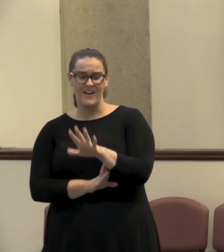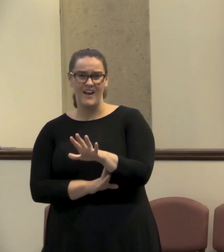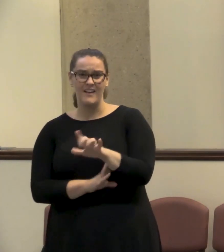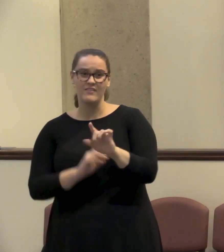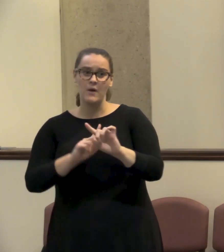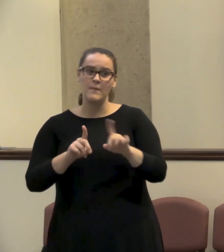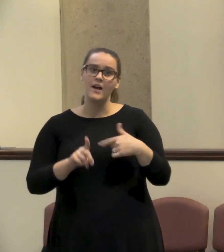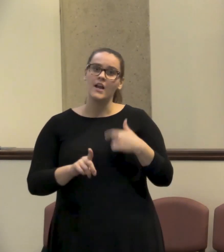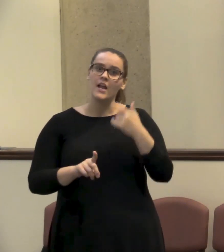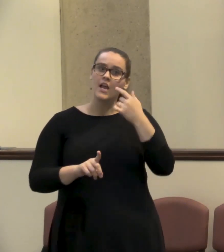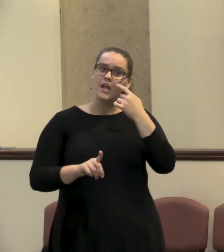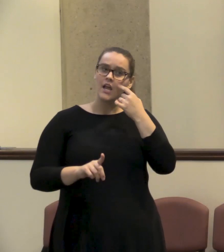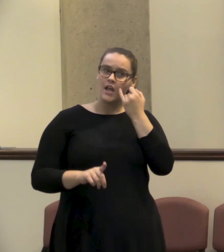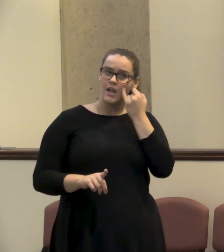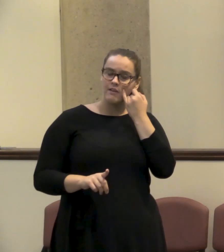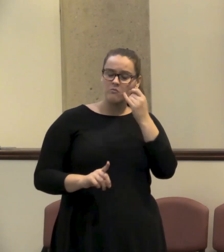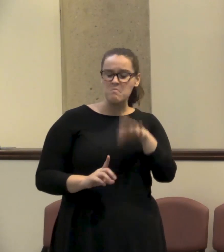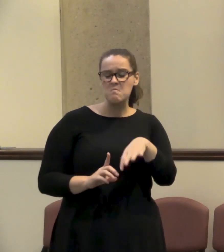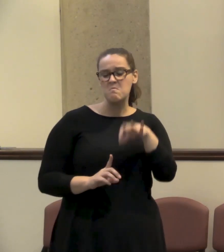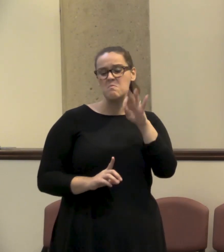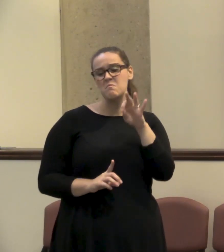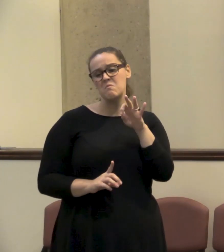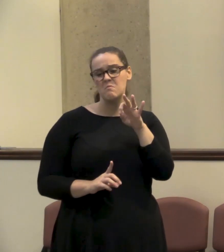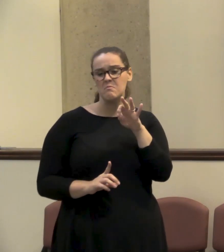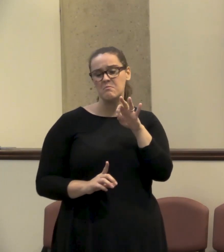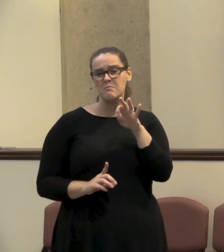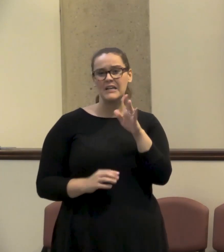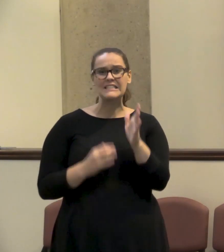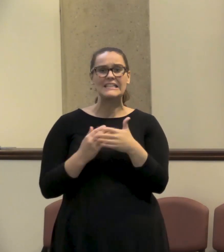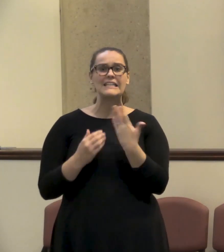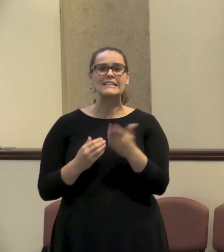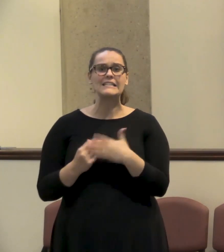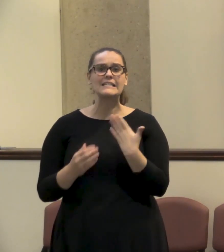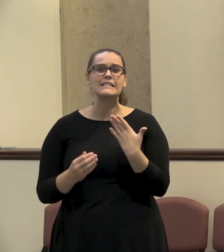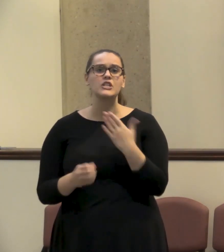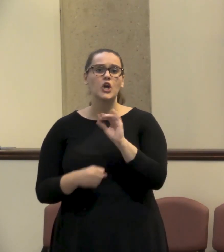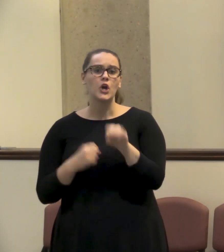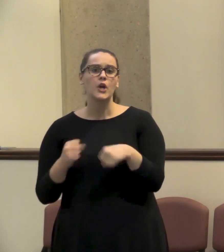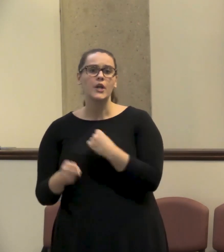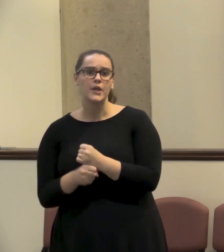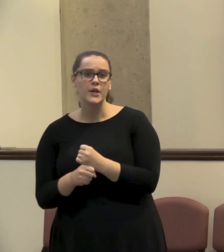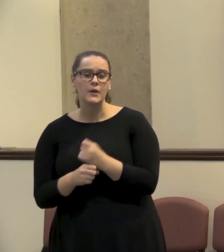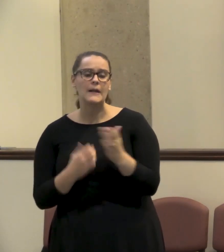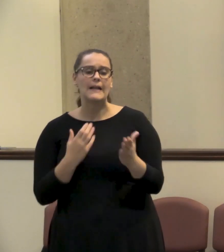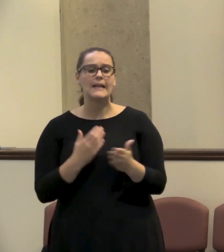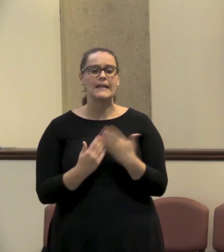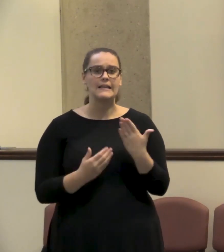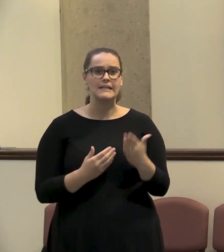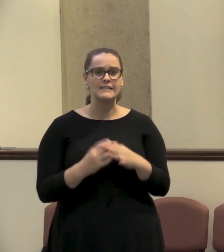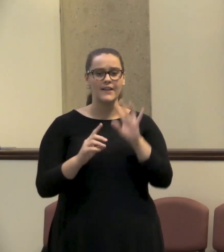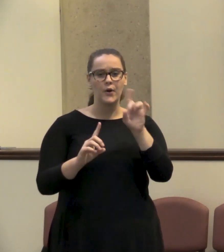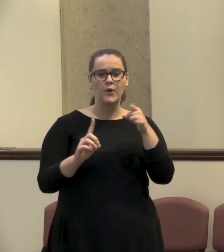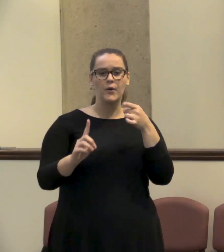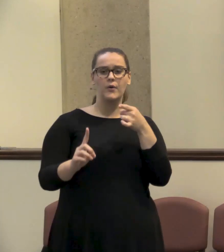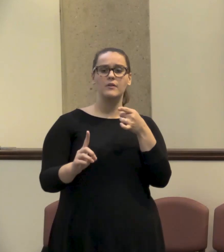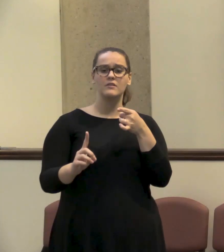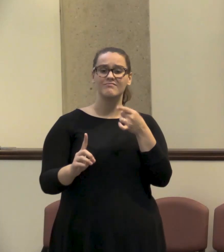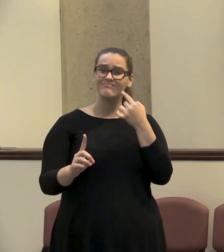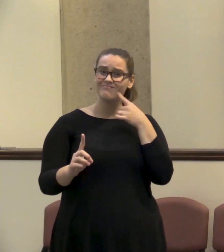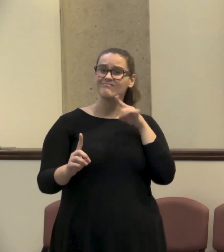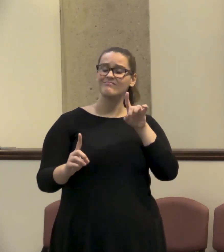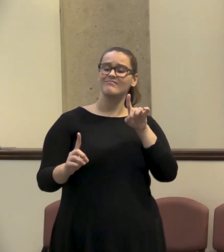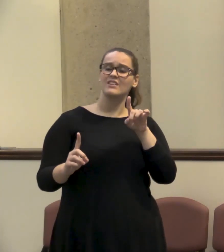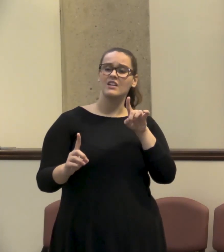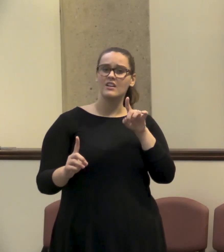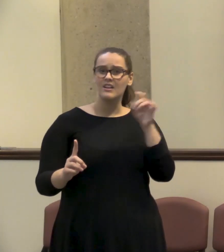more comfortable number, 50% by 2035 or 70% by 2035, we might achieve that,